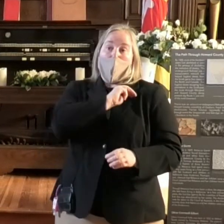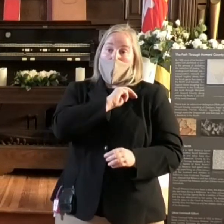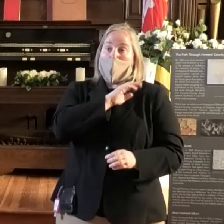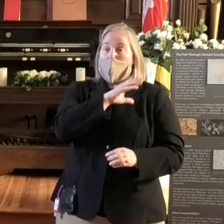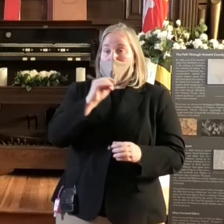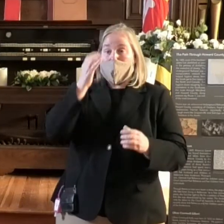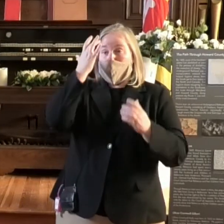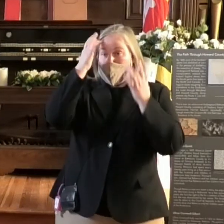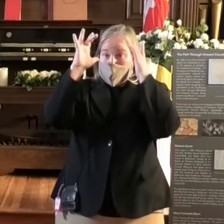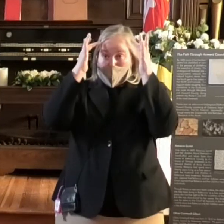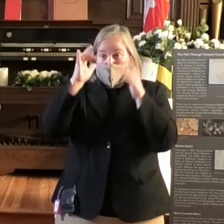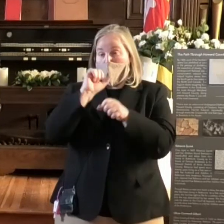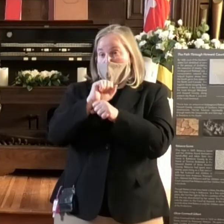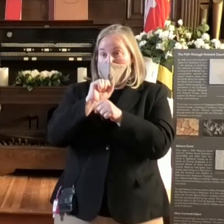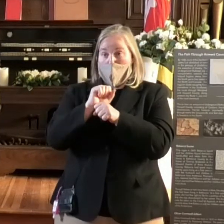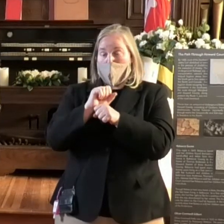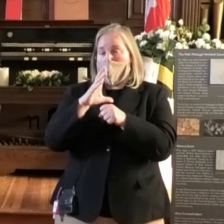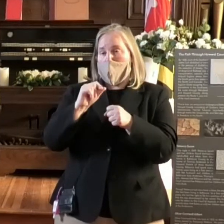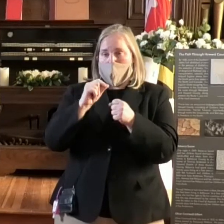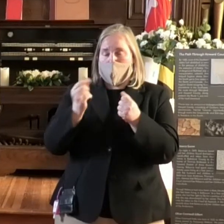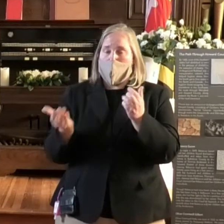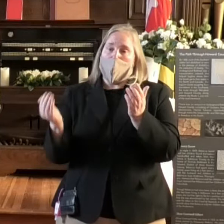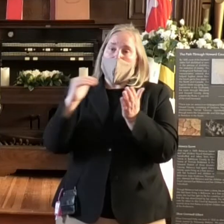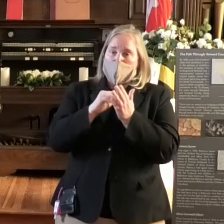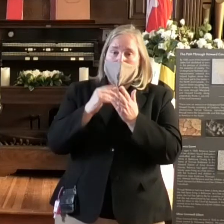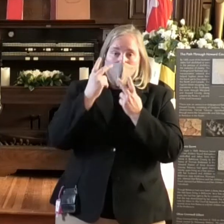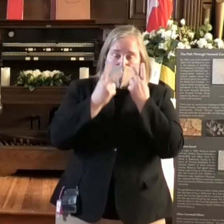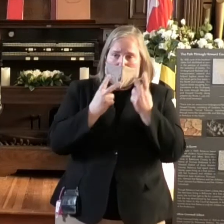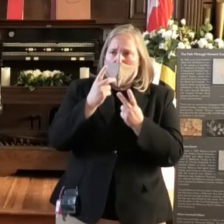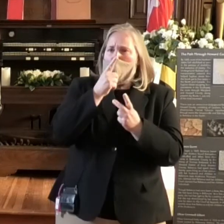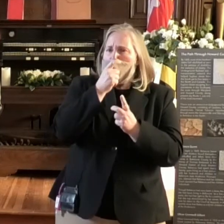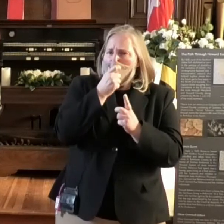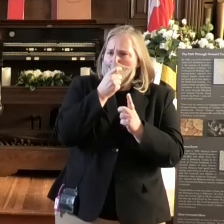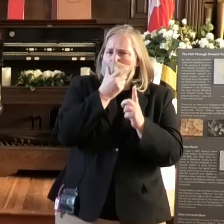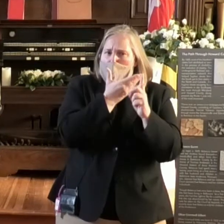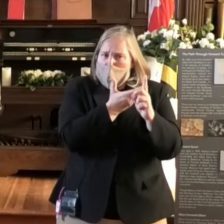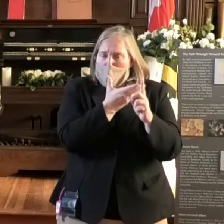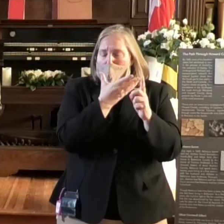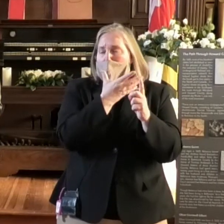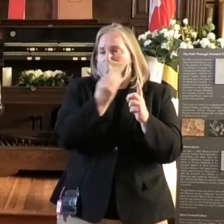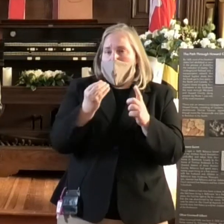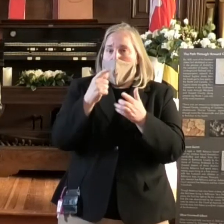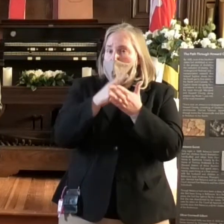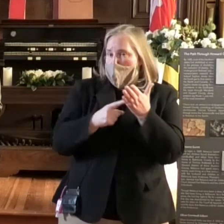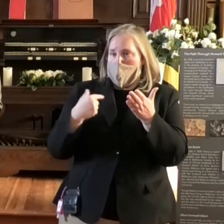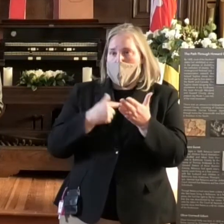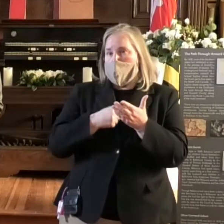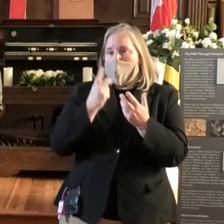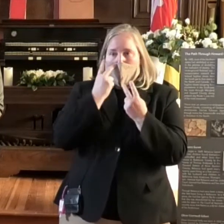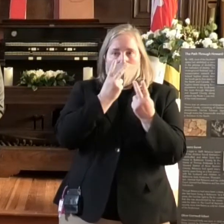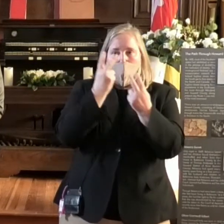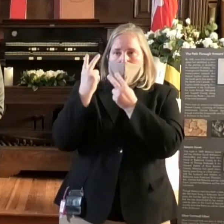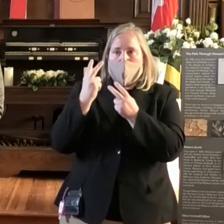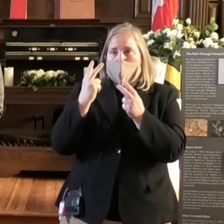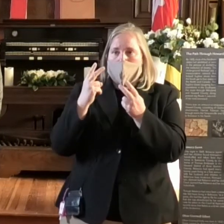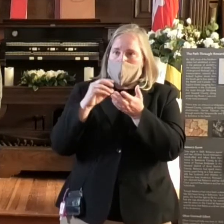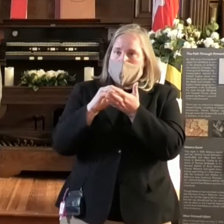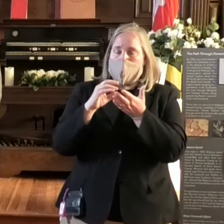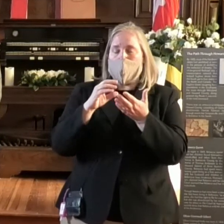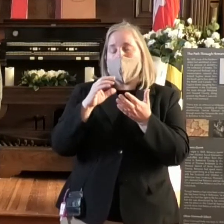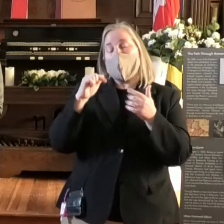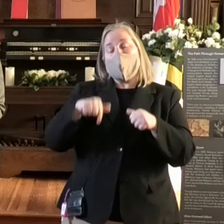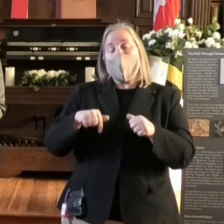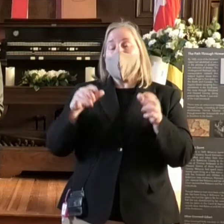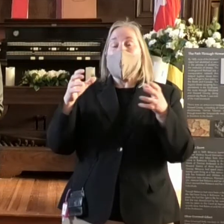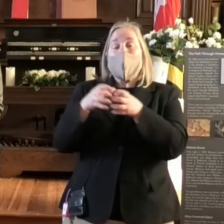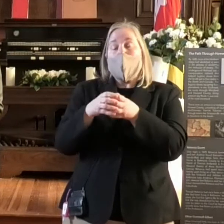work of revisiting whom and what we commemorate. This commission will be